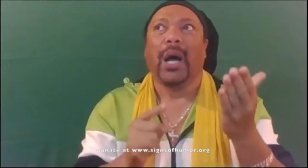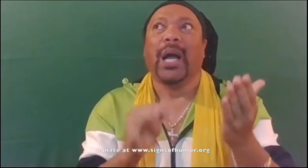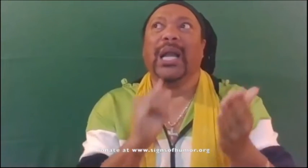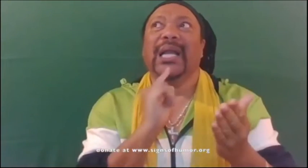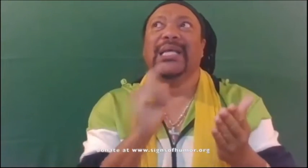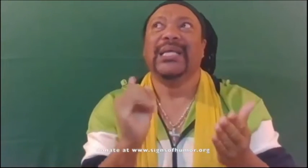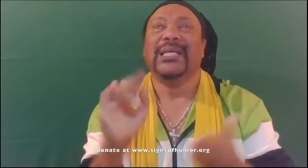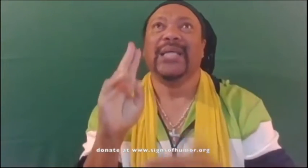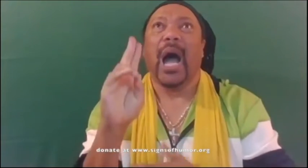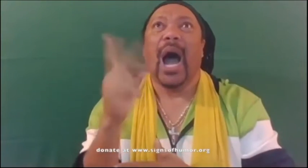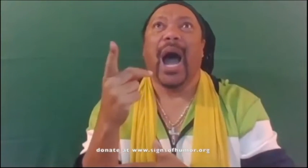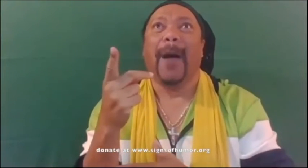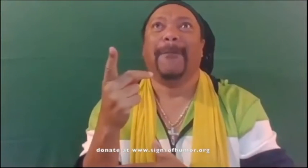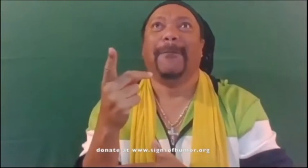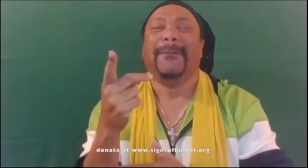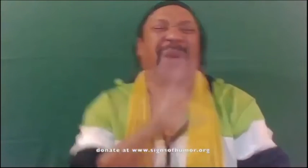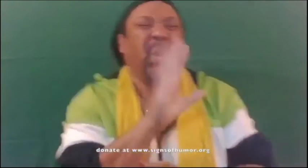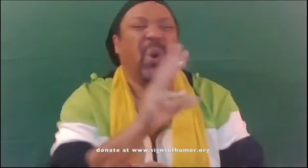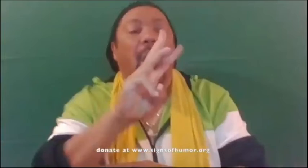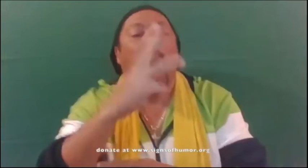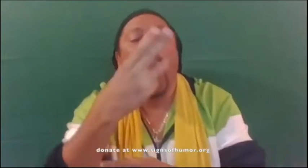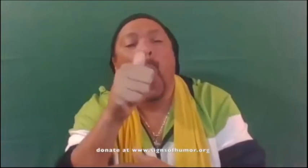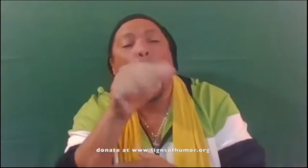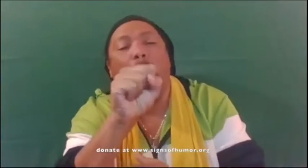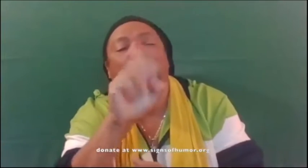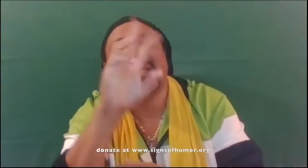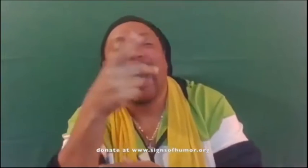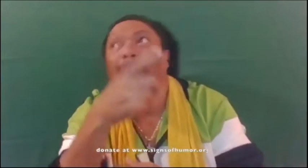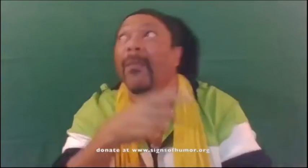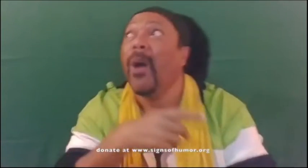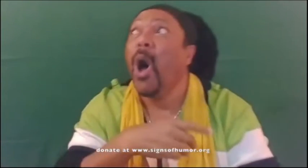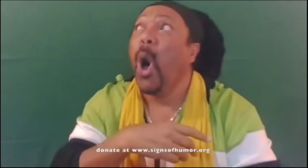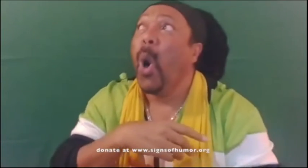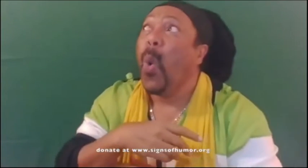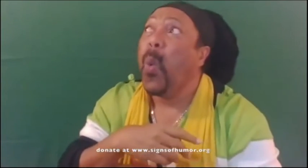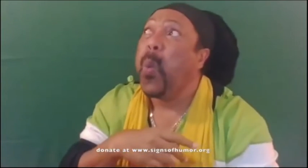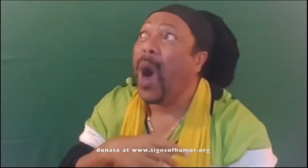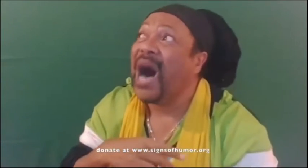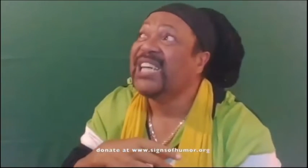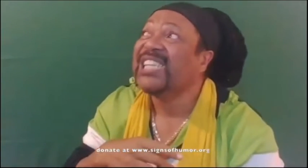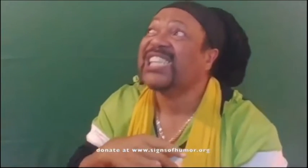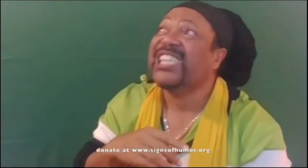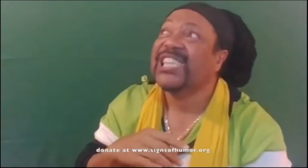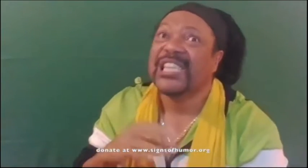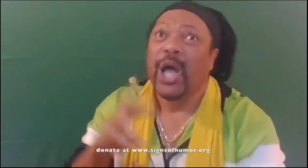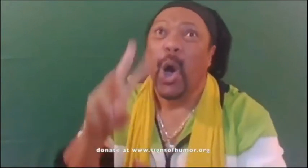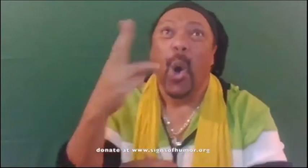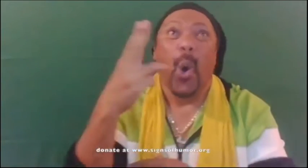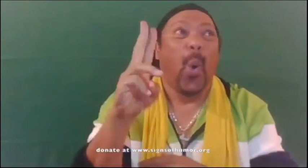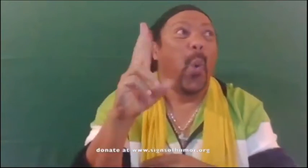What is UP? No. What's up? What